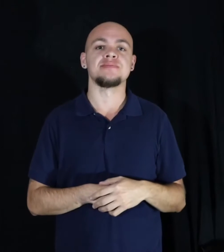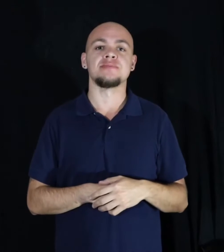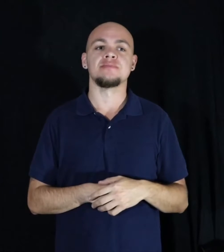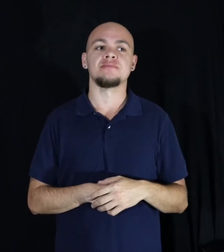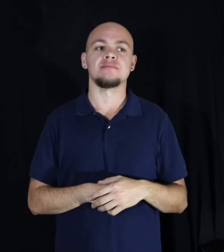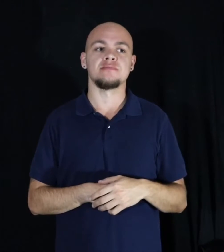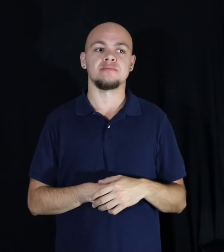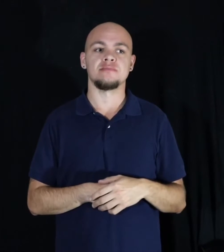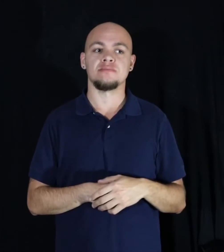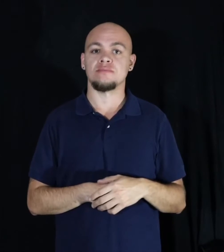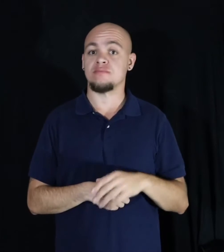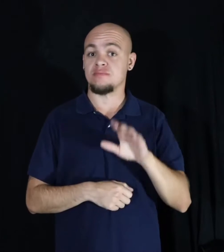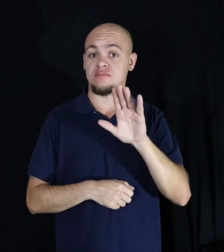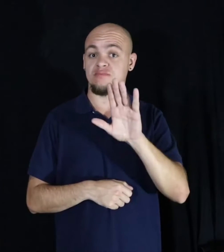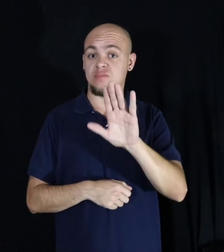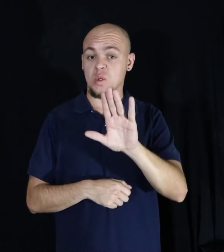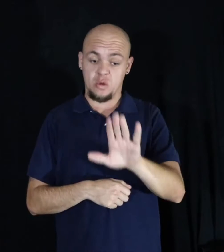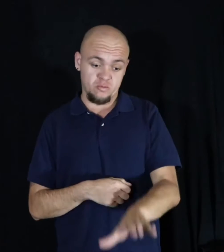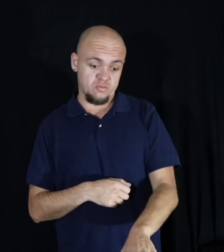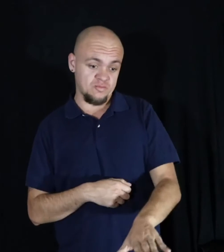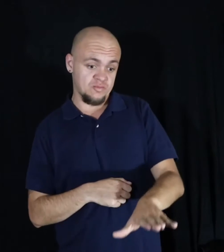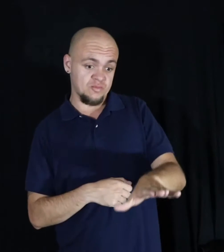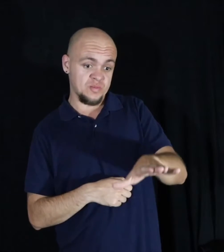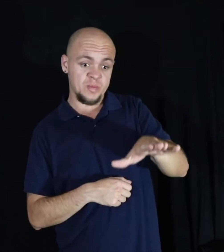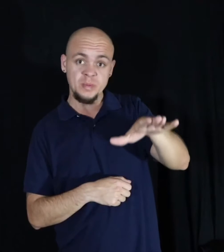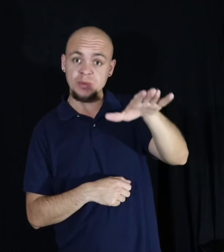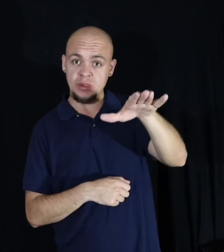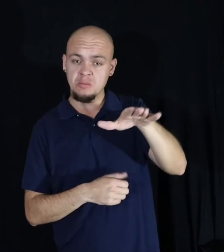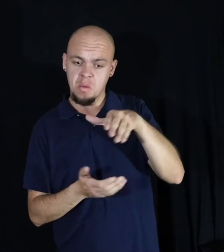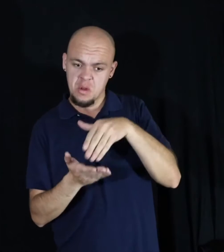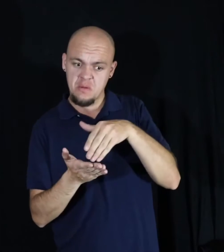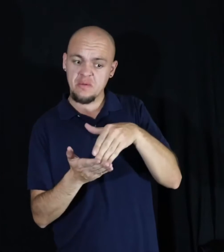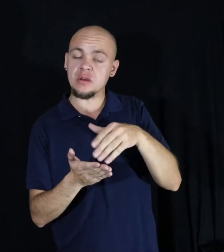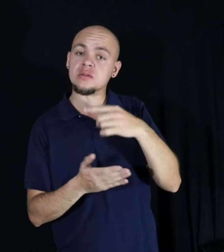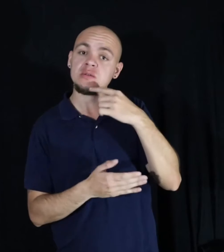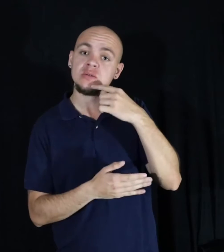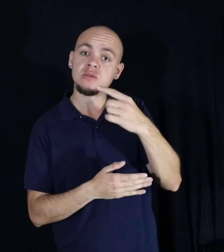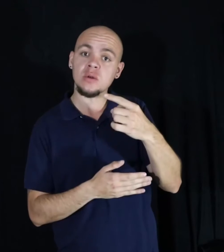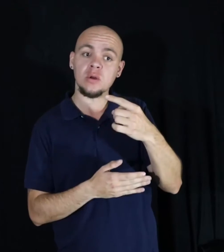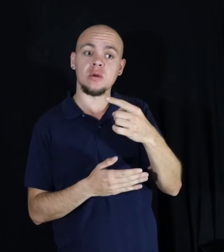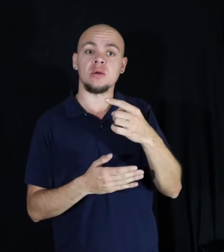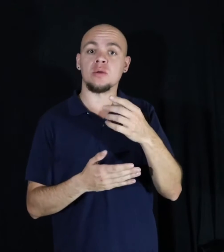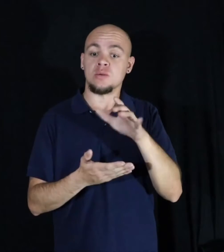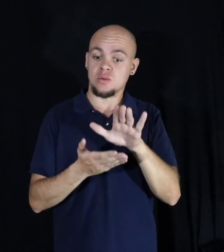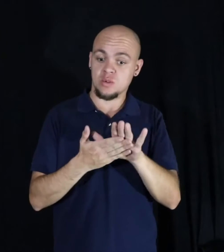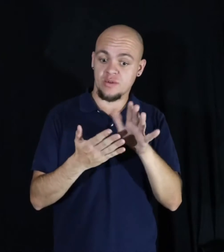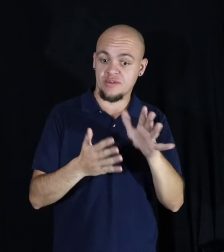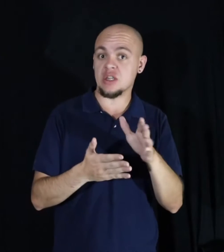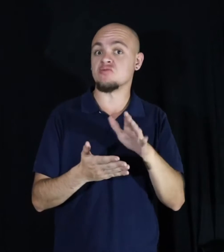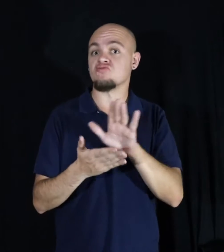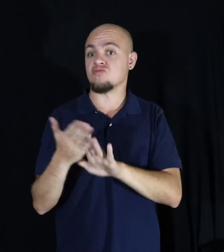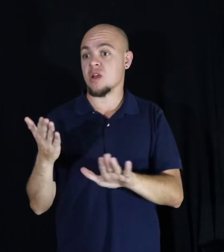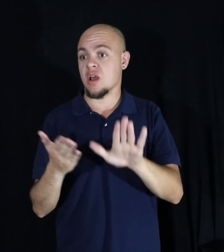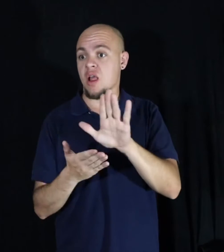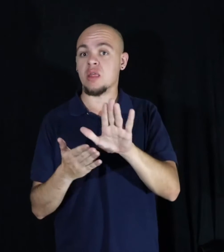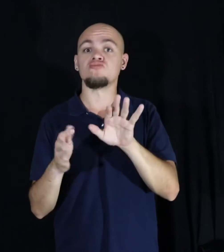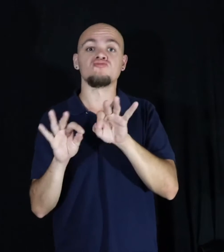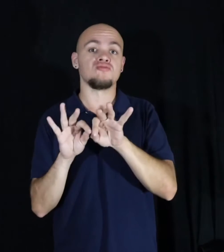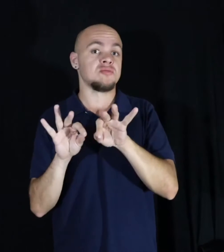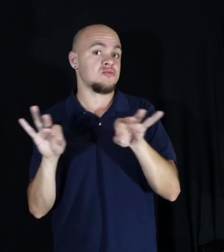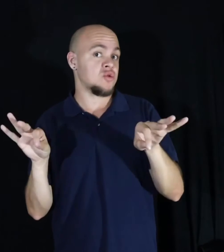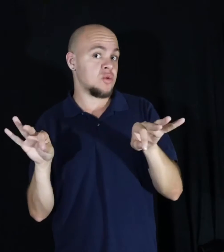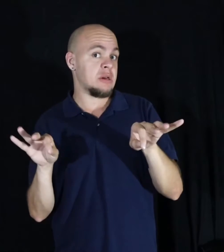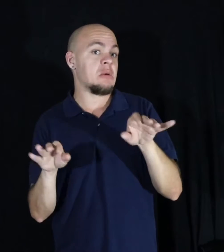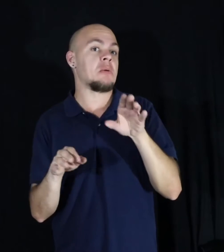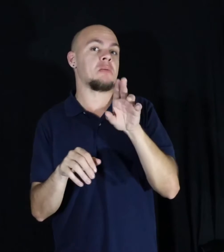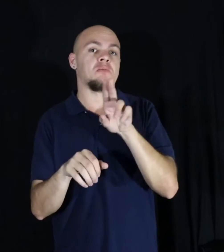told throughout your childhood maybe that after school came college, after that a degree, and maybe a regular